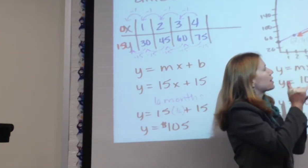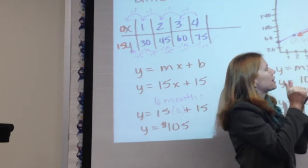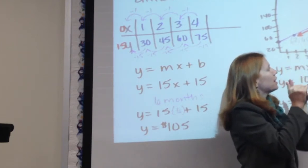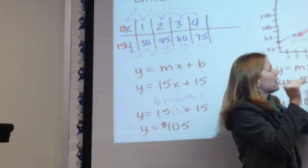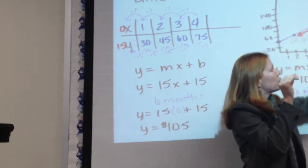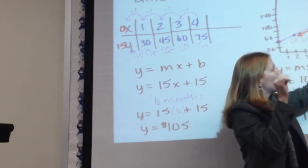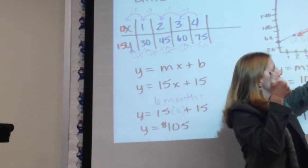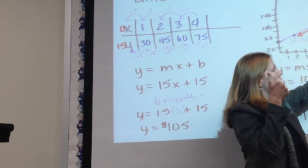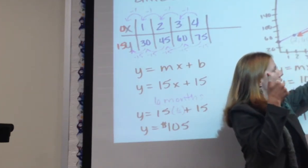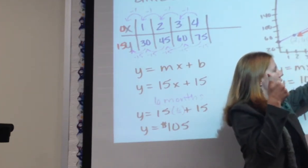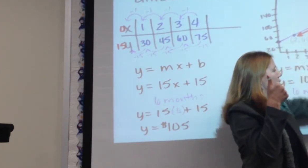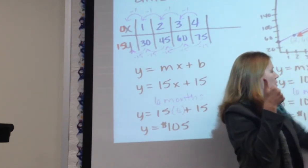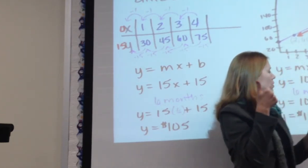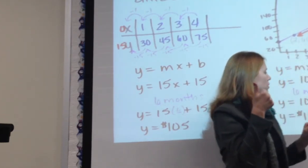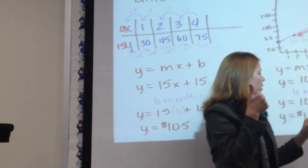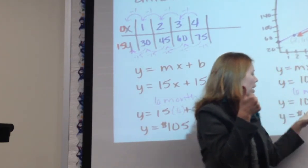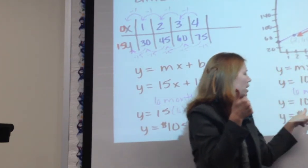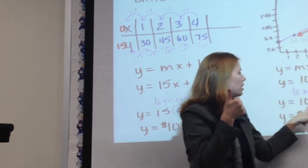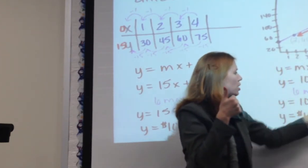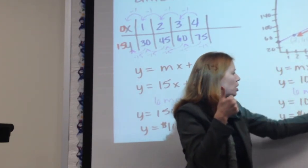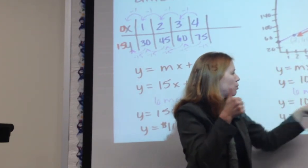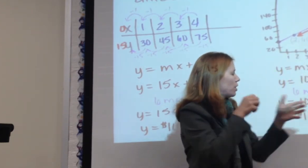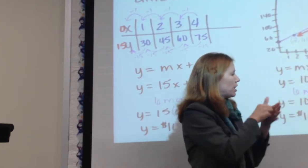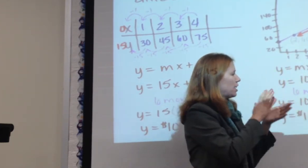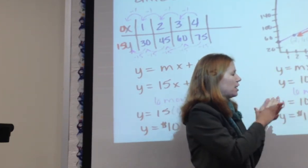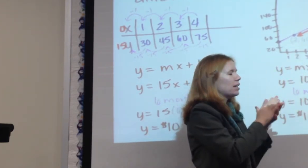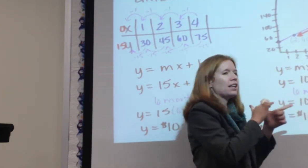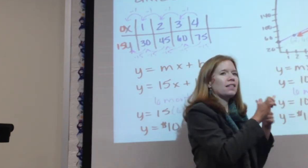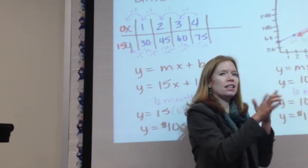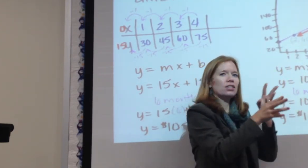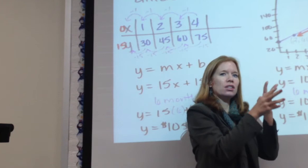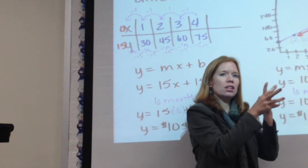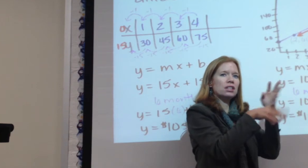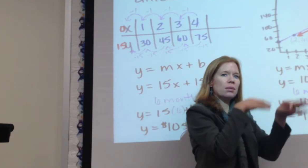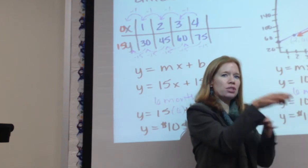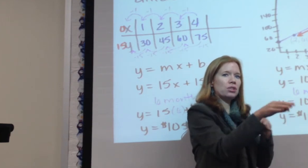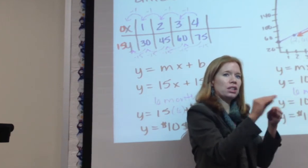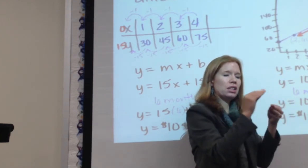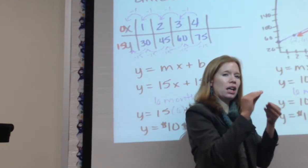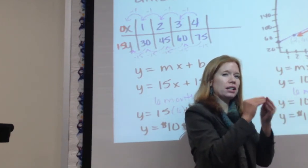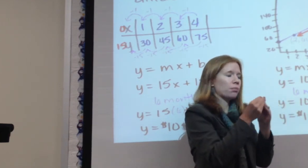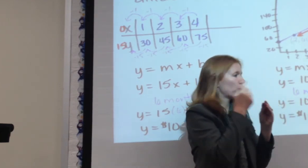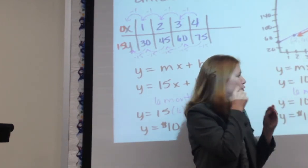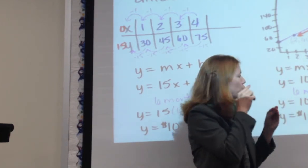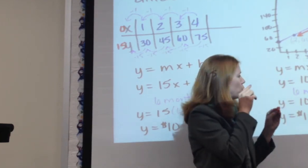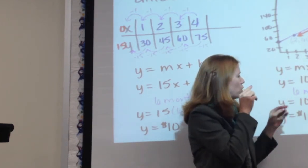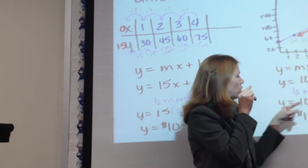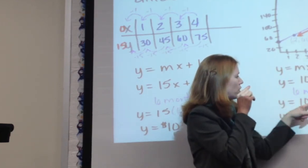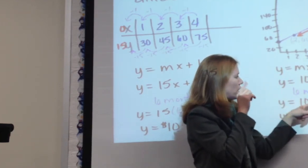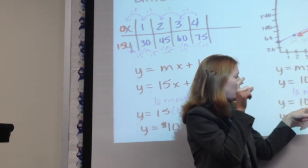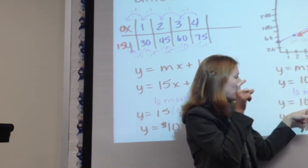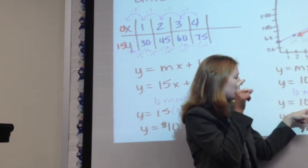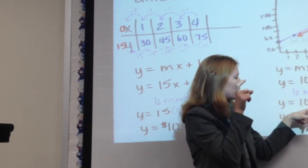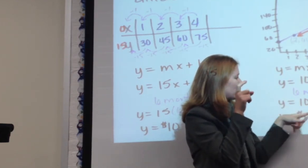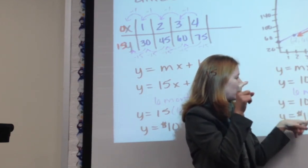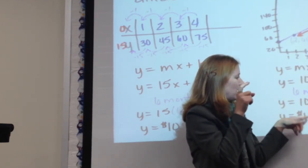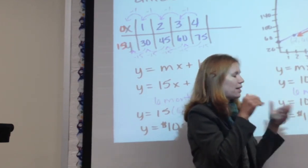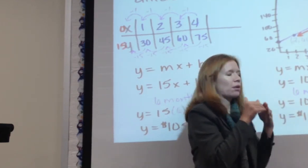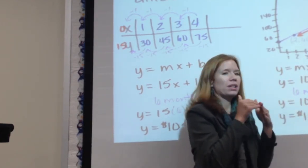going to equal 10. Okay, put that in and then substitute in a number for the x. That would